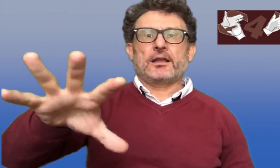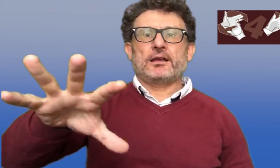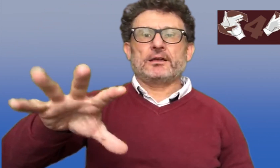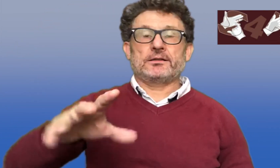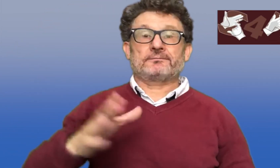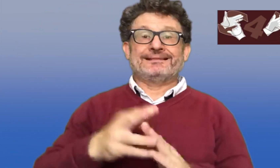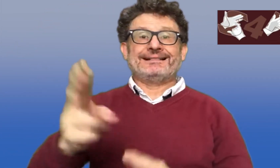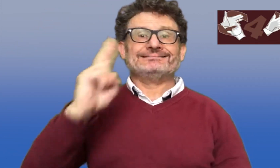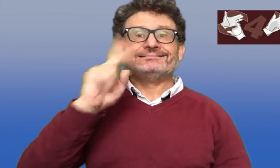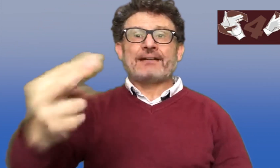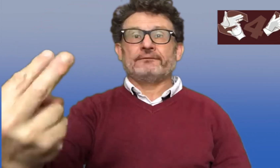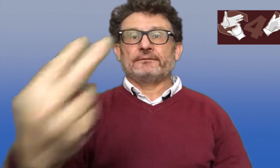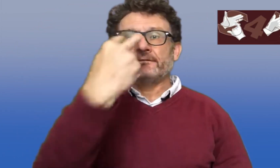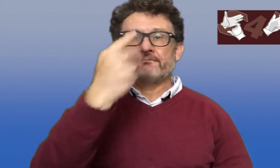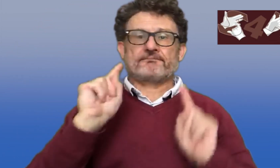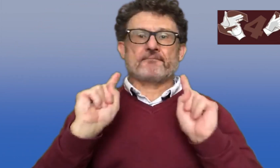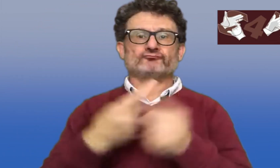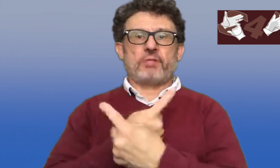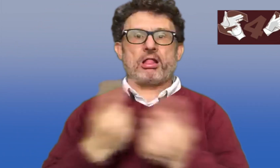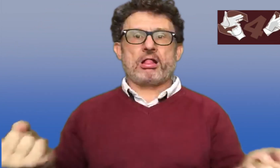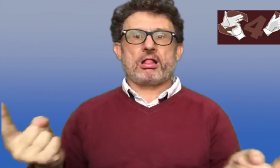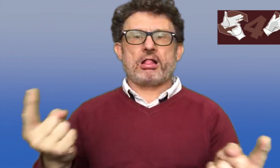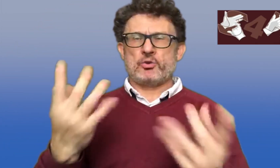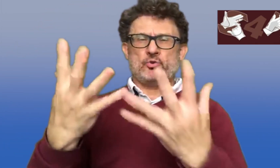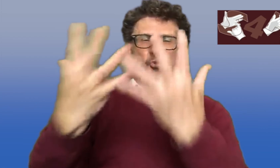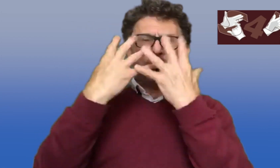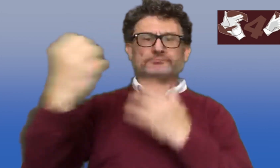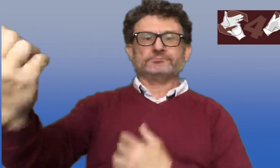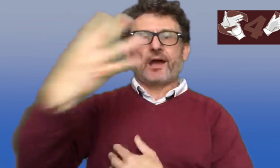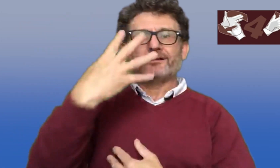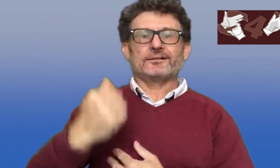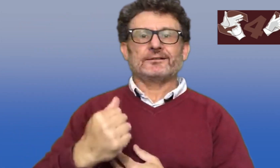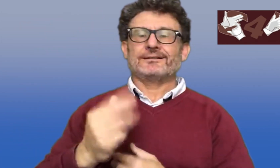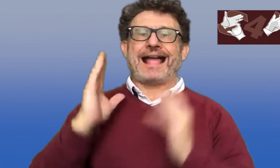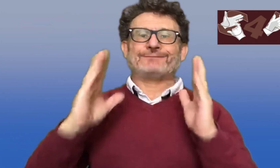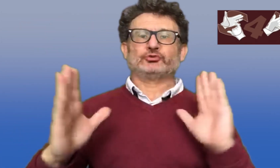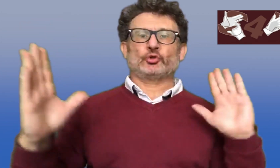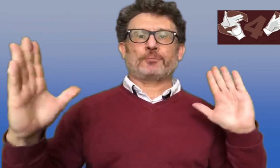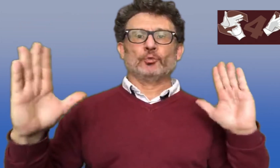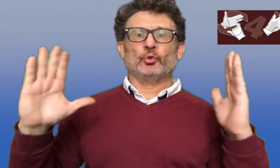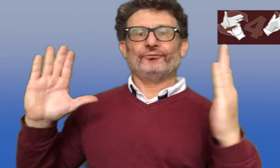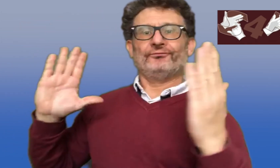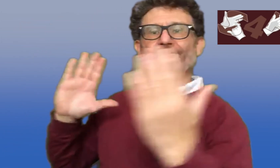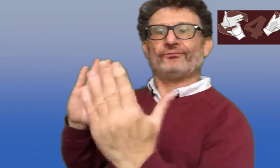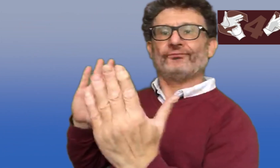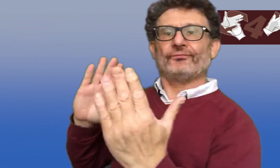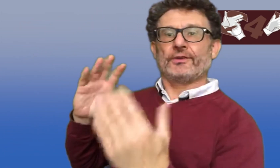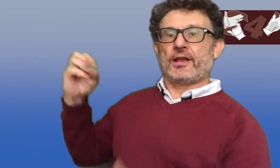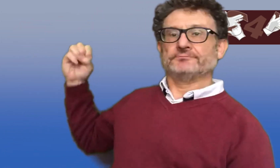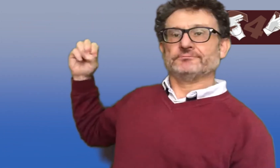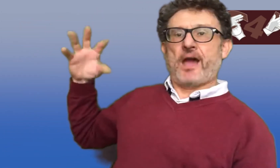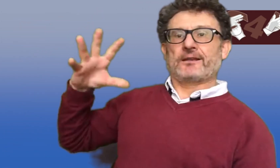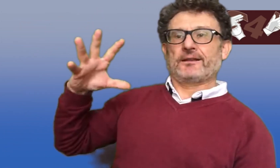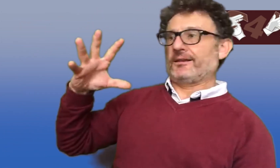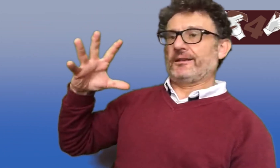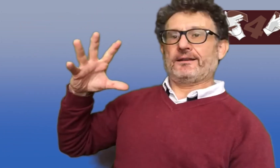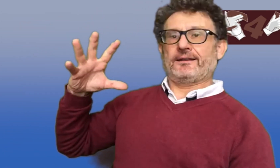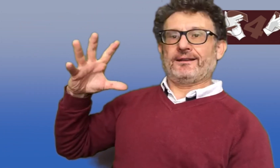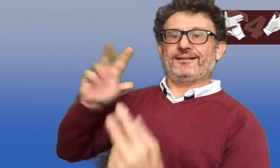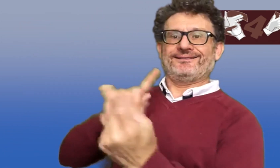light behind you beaming through a window, it's going to be impossible for the deaf person to see you. Because the light's coming from behind you. So